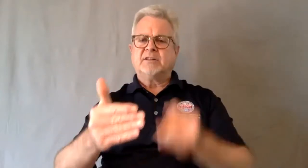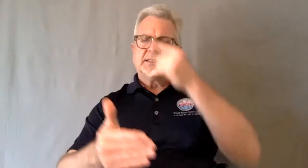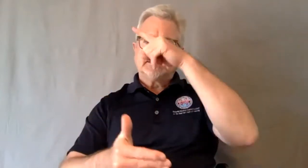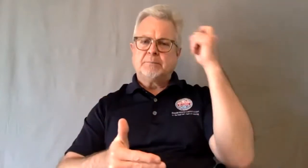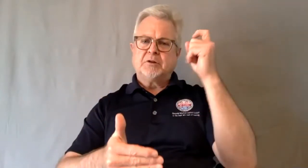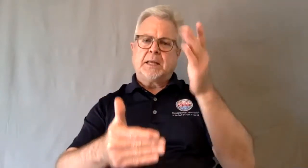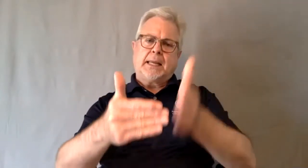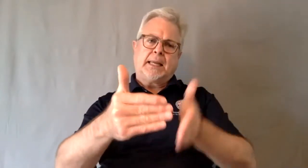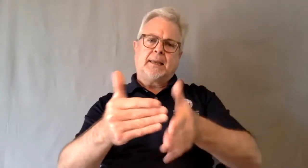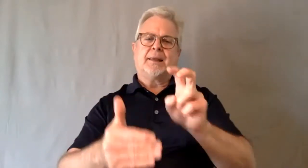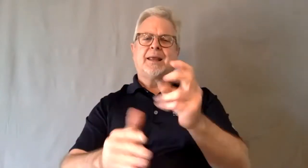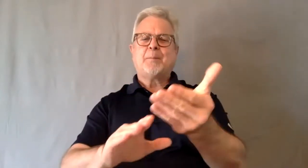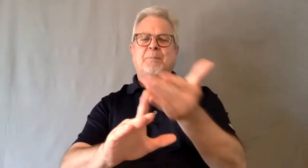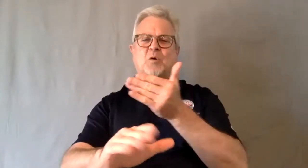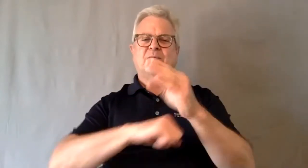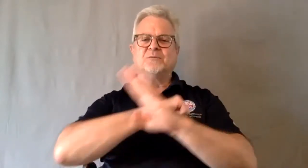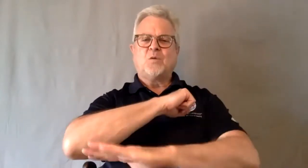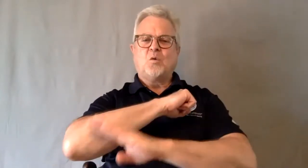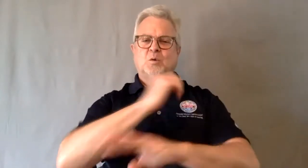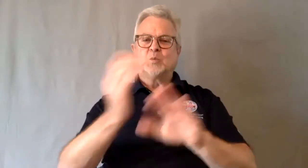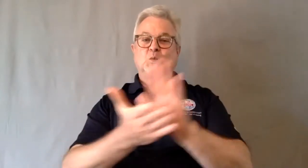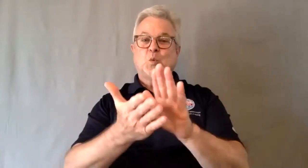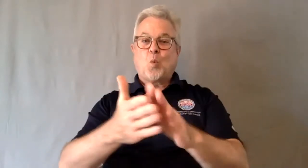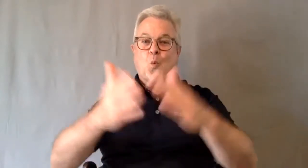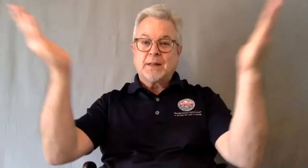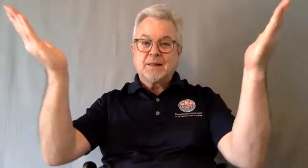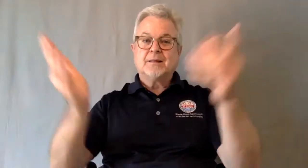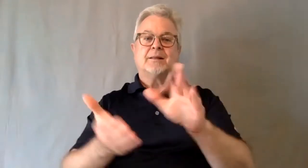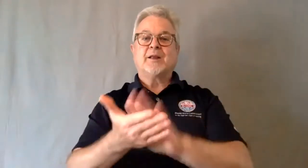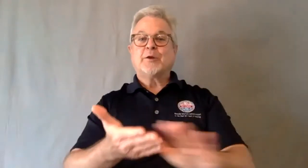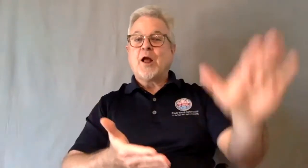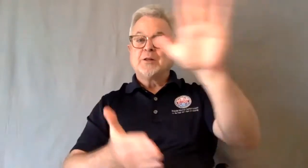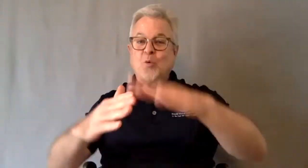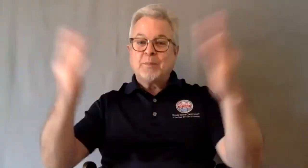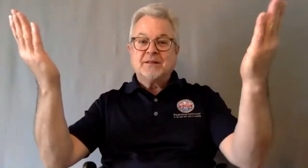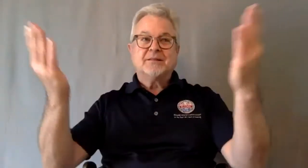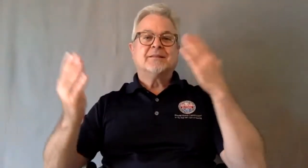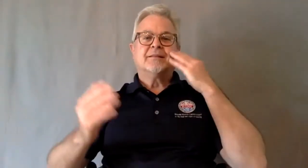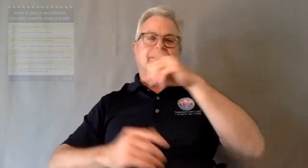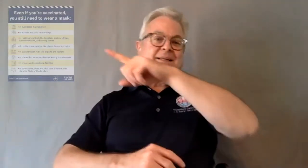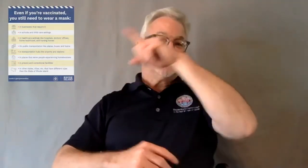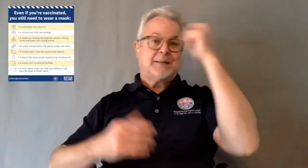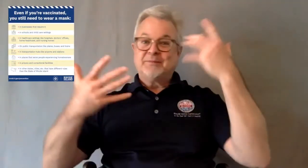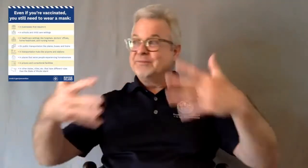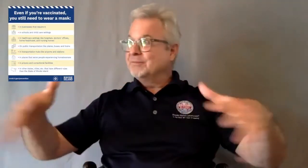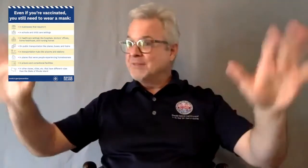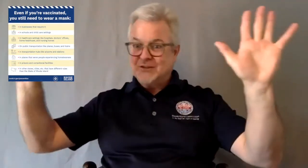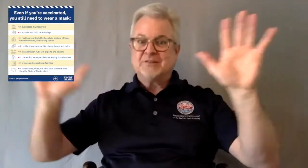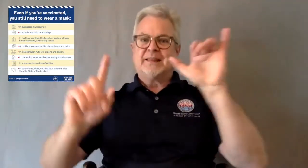expected time. Around the end of the summer, before the fall, before school opens and colleges reopen,